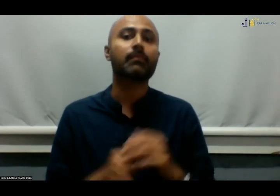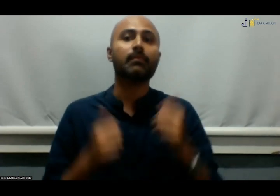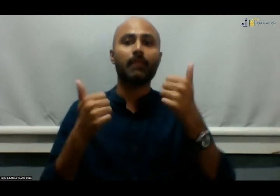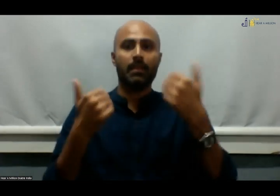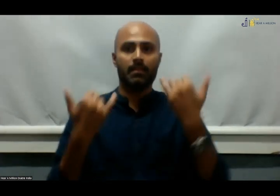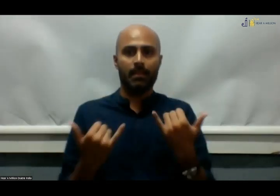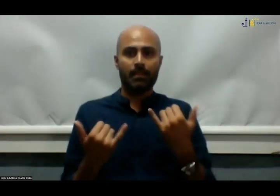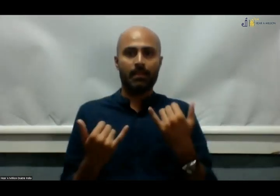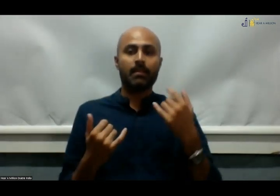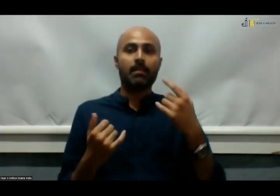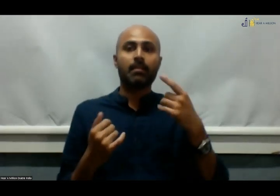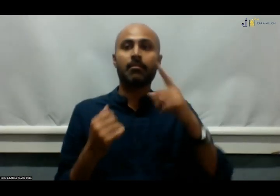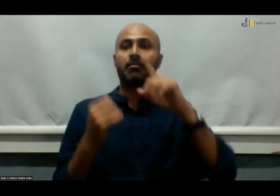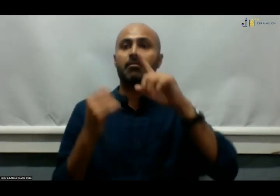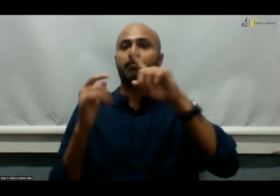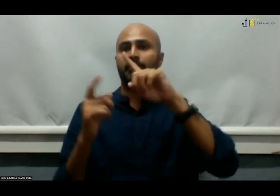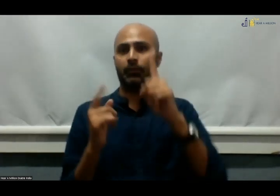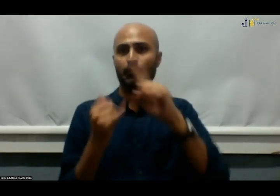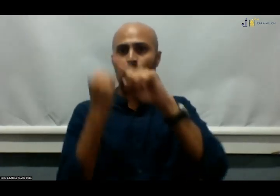with positivity.